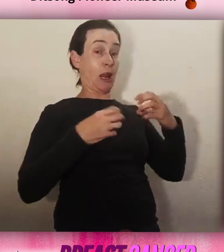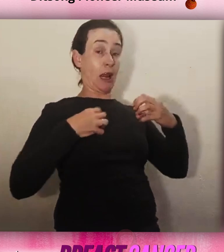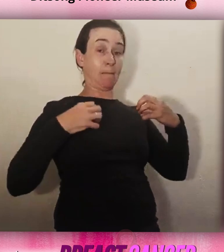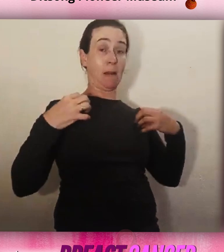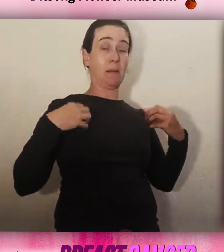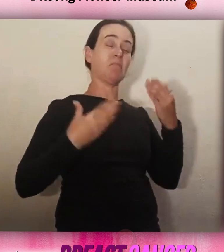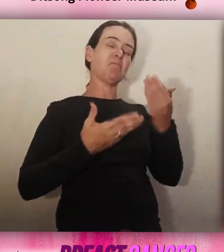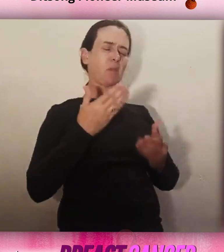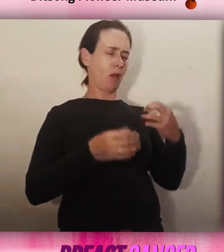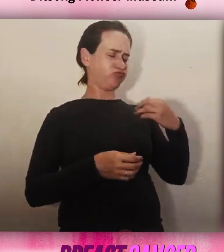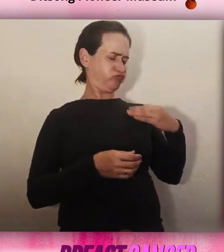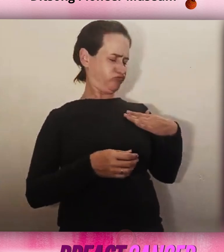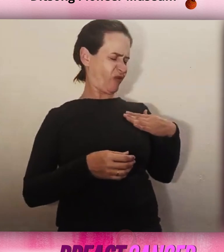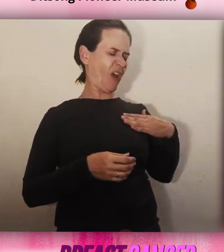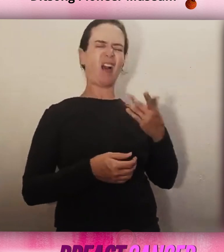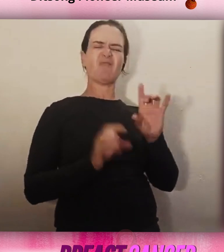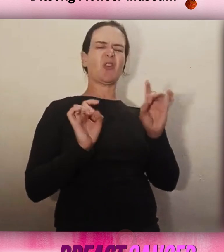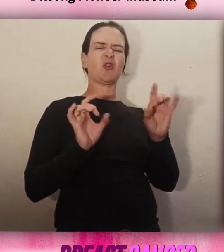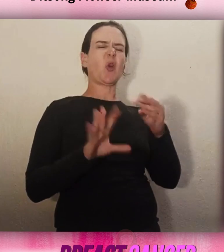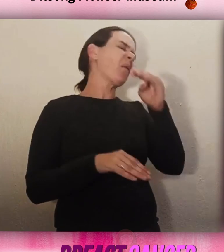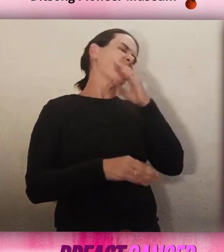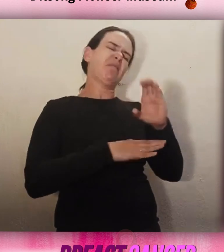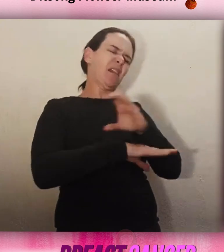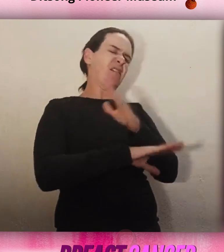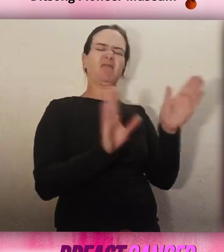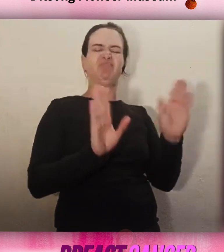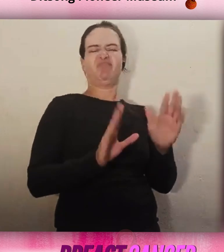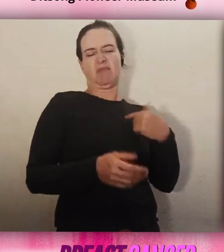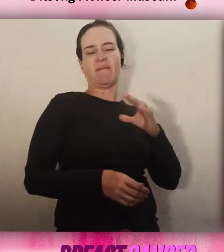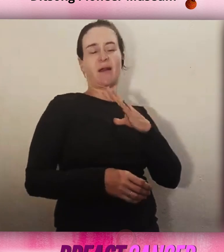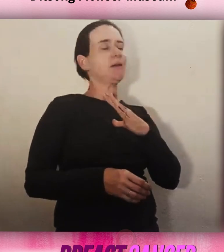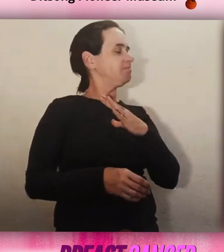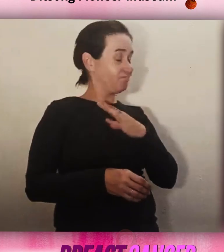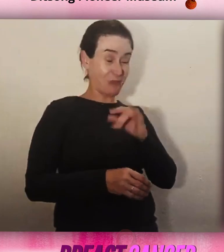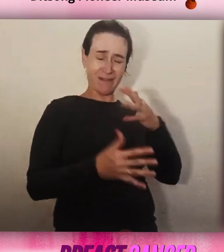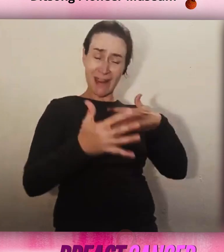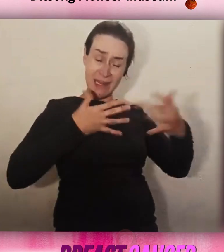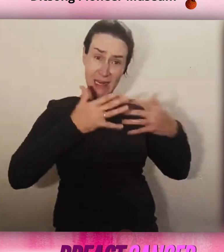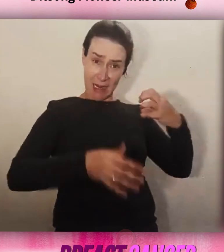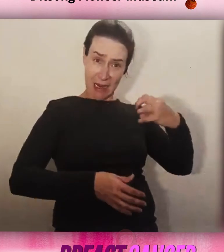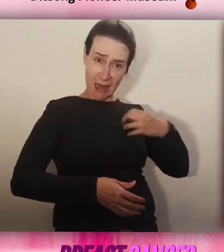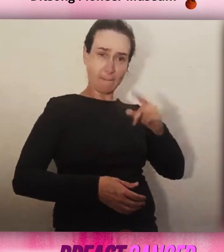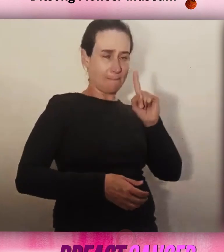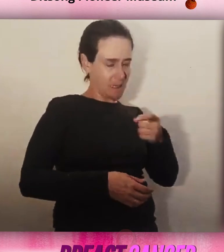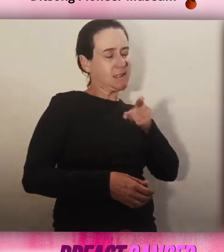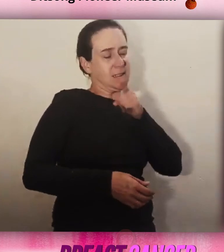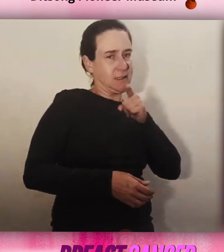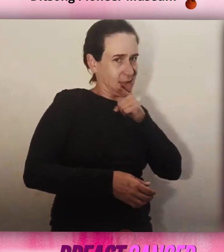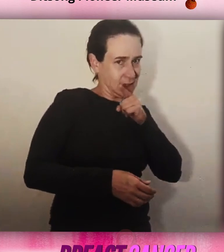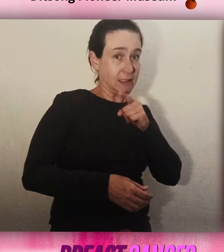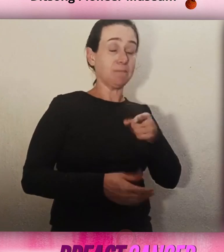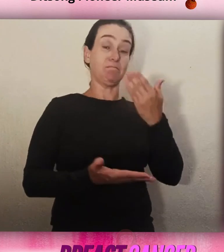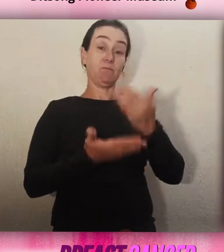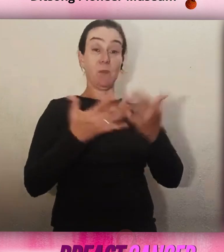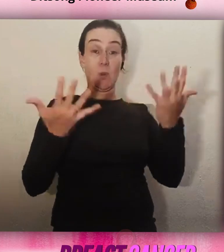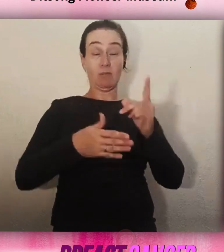even the lumps, people tend to think I have a lump, it's not painful, it might not be Yeah. cancer. If you have a lump, you need to get it checked Huh. out.